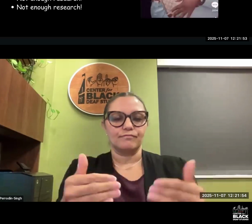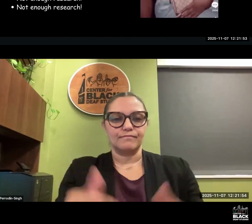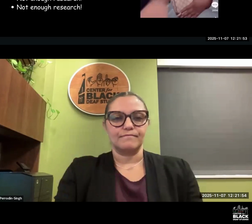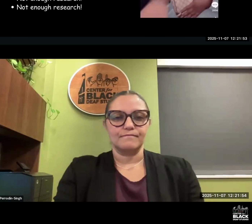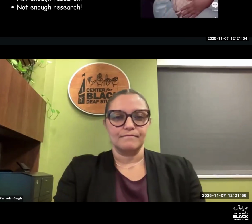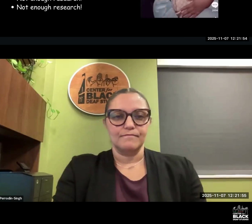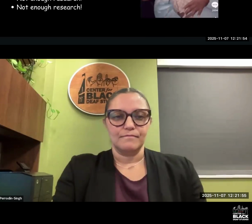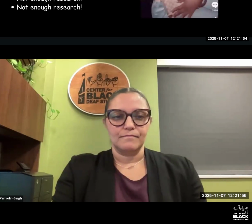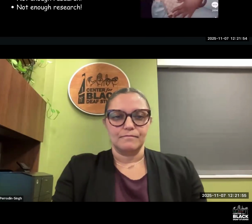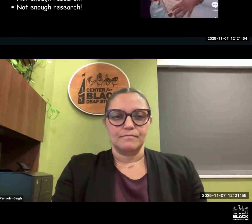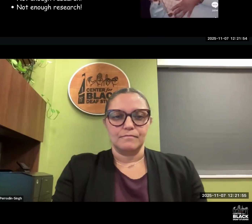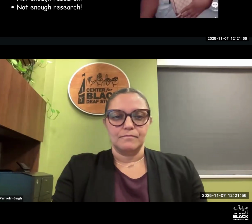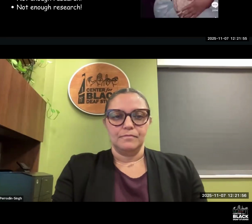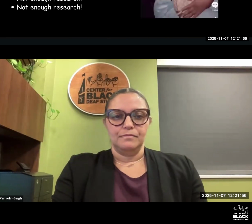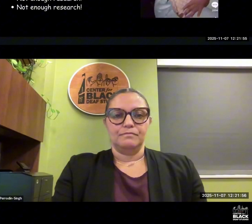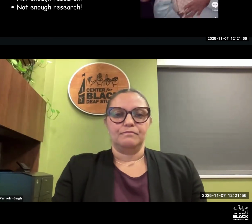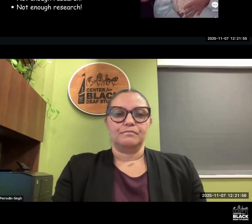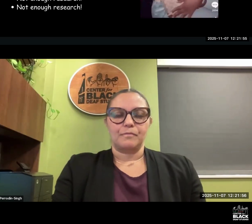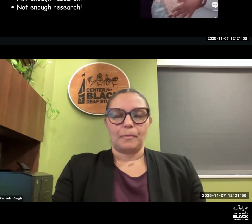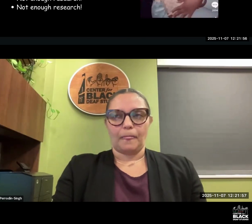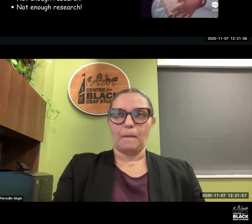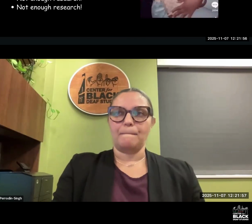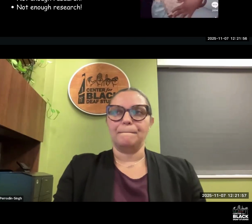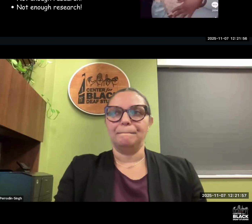experience and Black death gain.